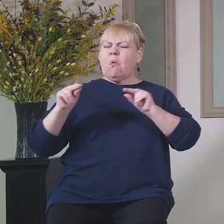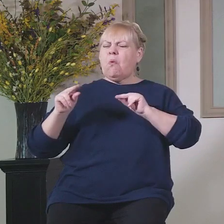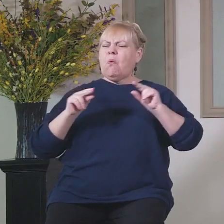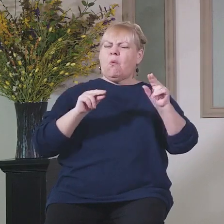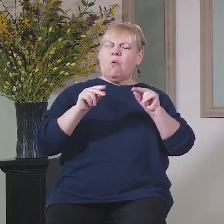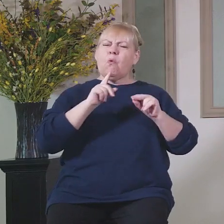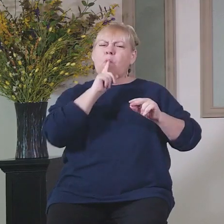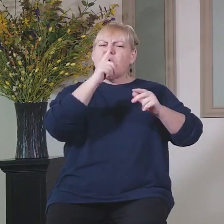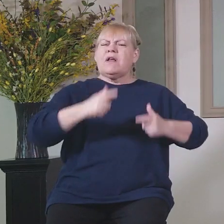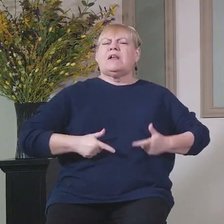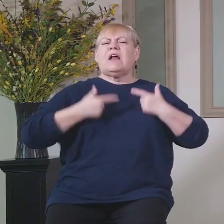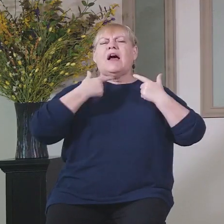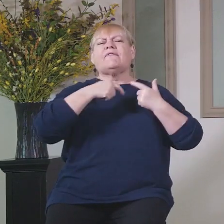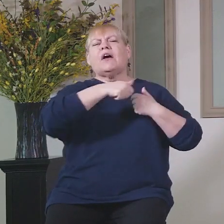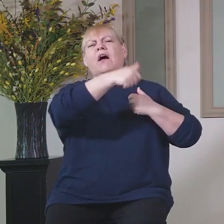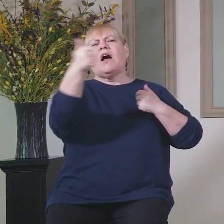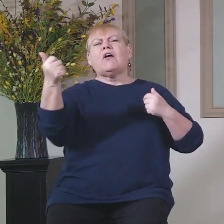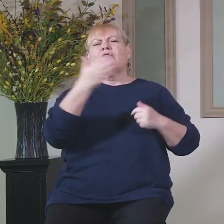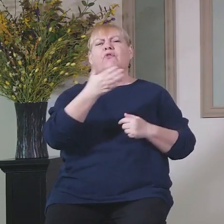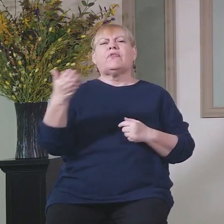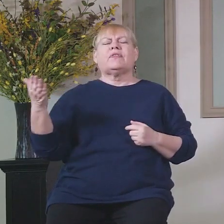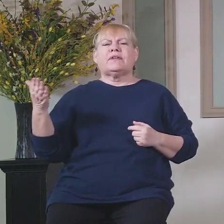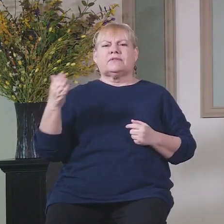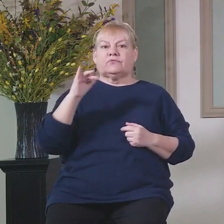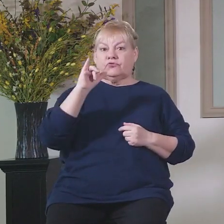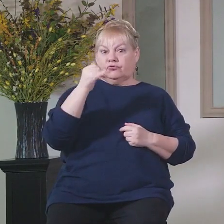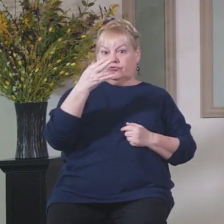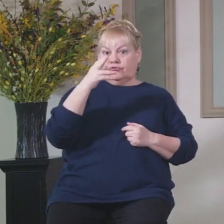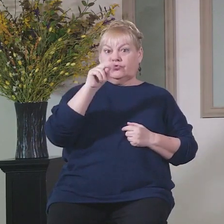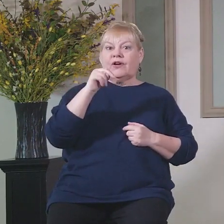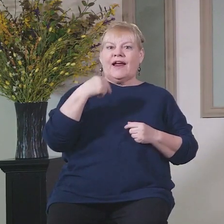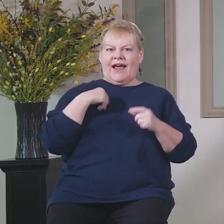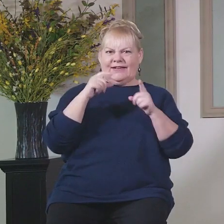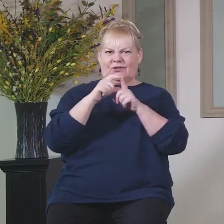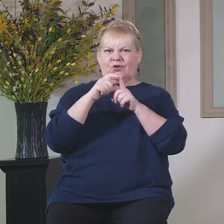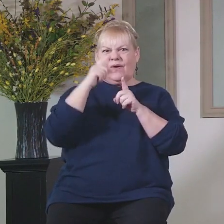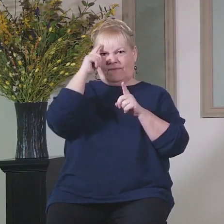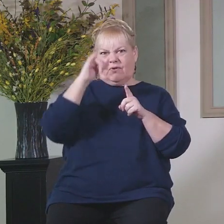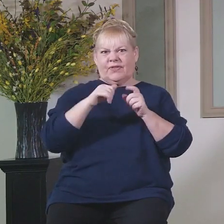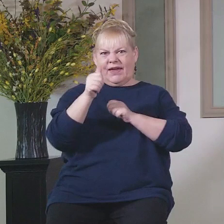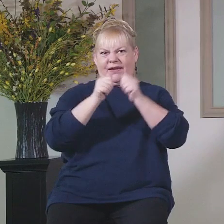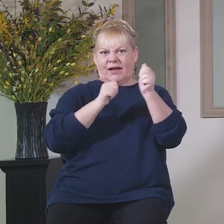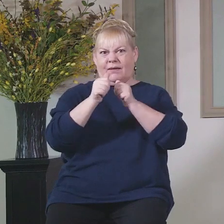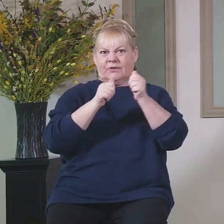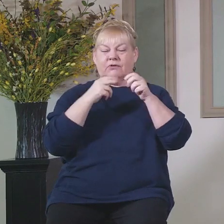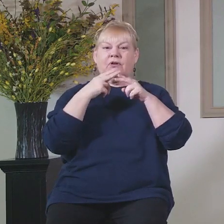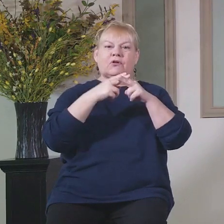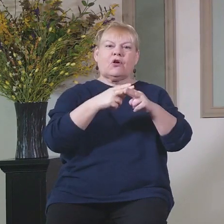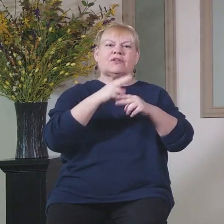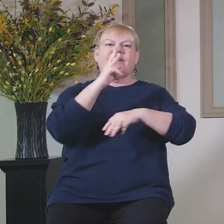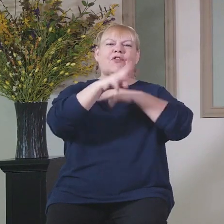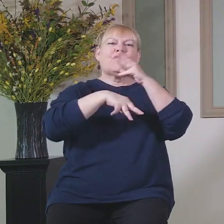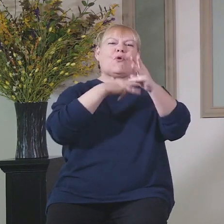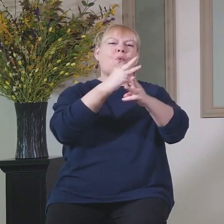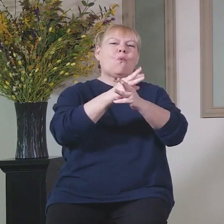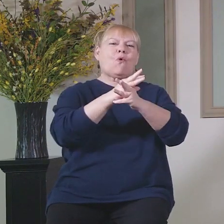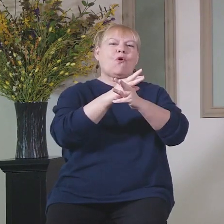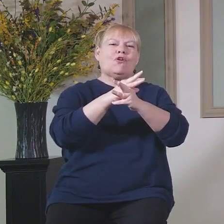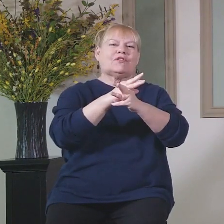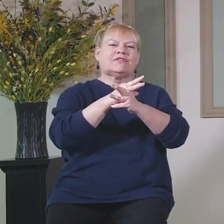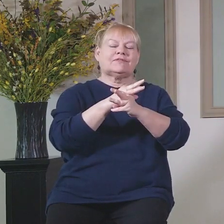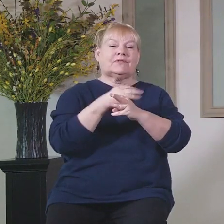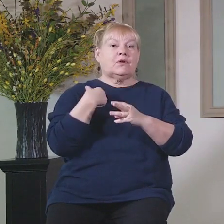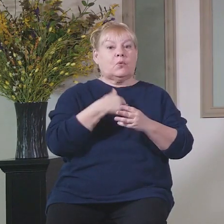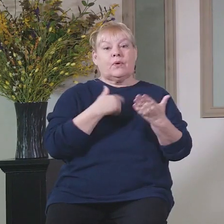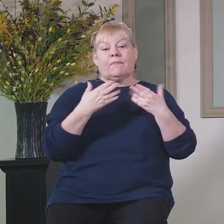found elsewhere. John also has a term for that competition. He calls it the world.